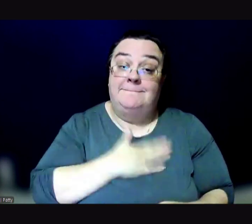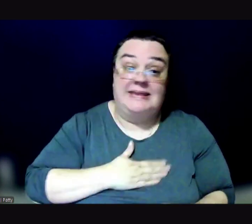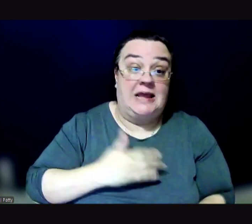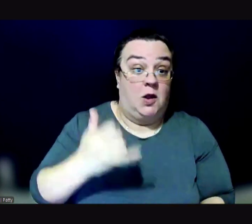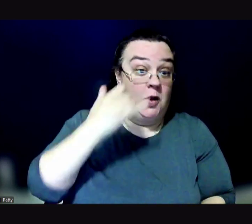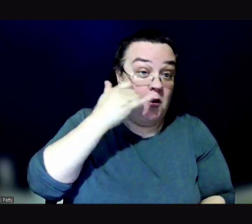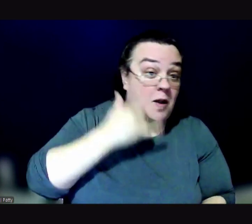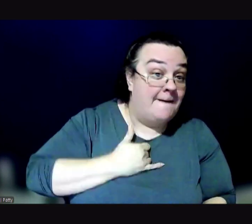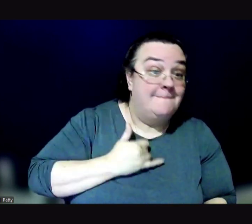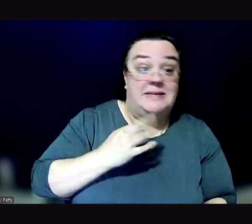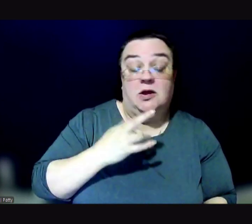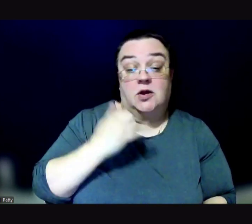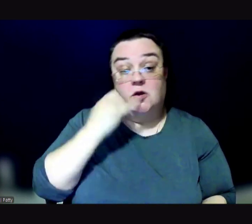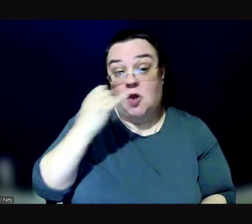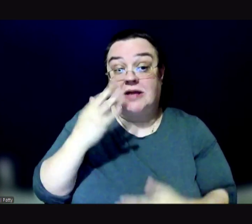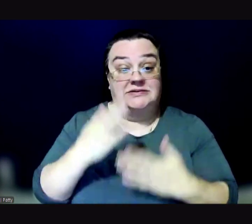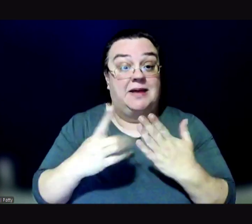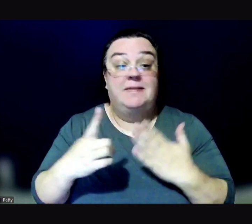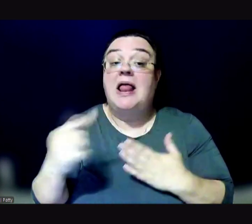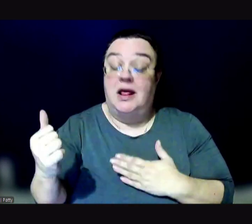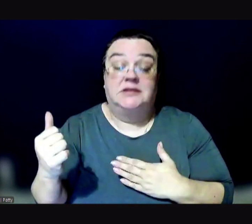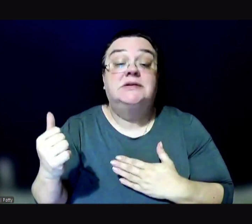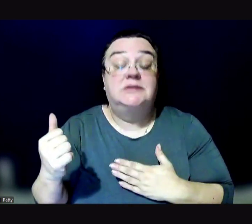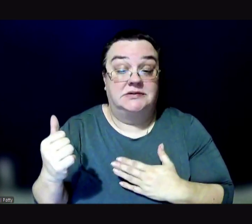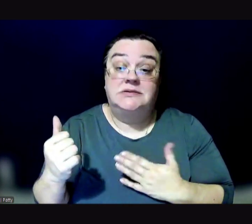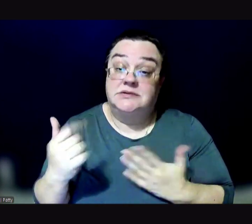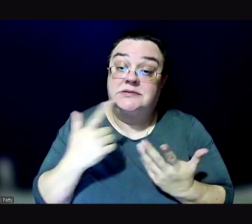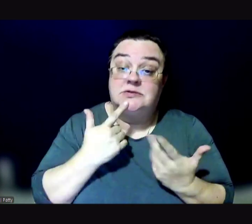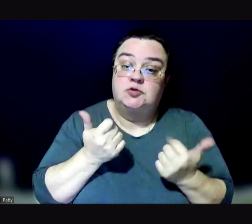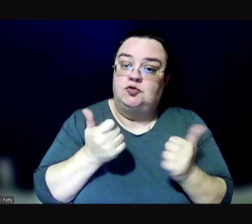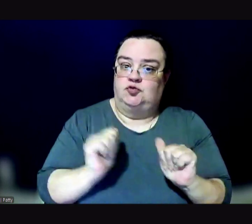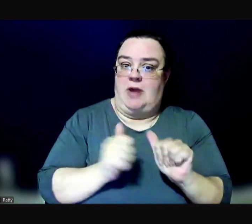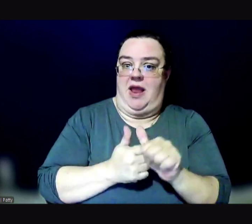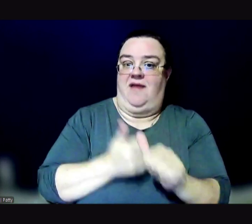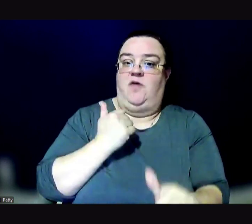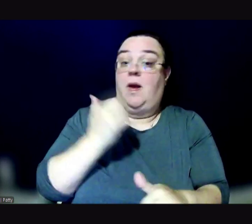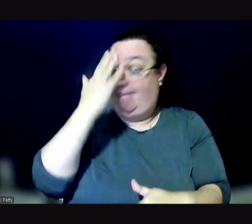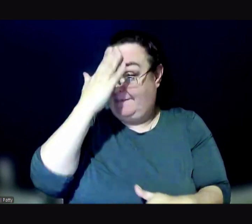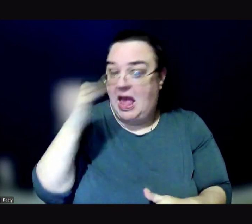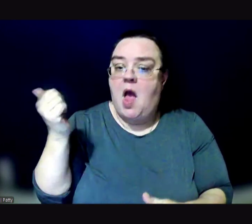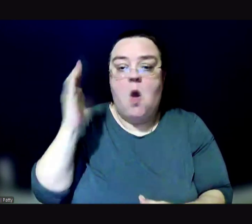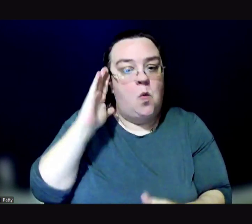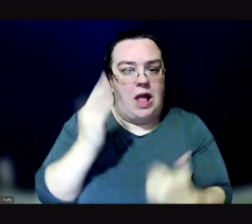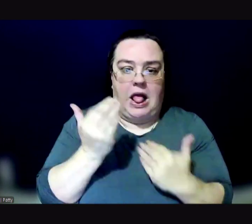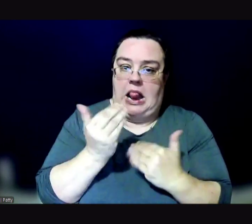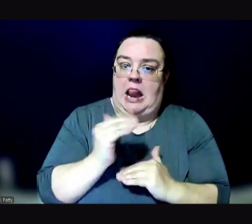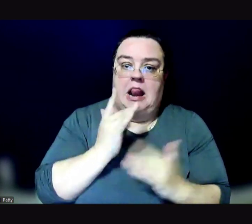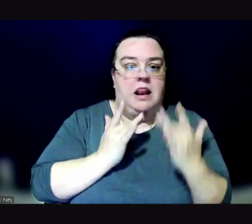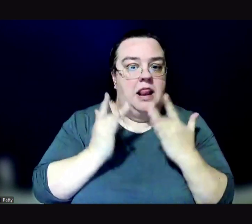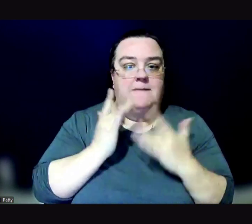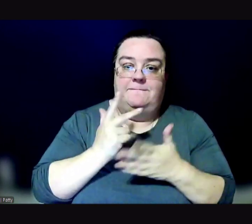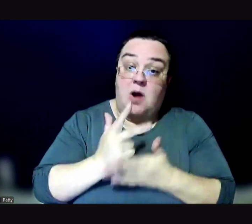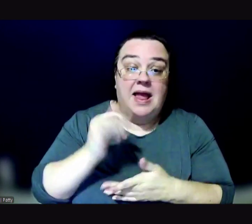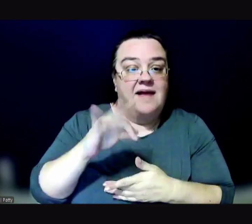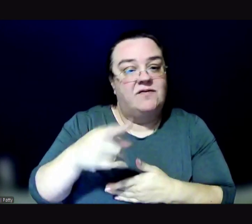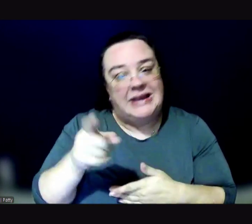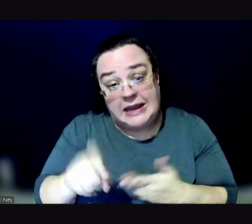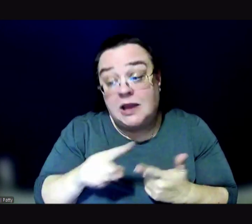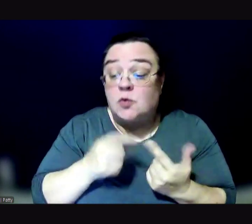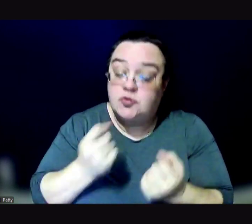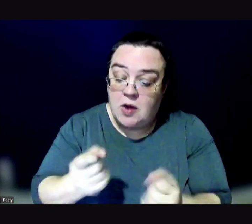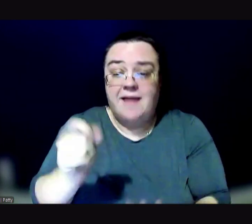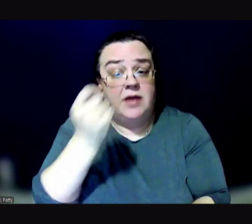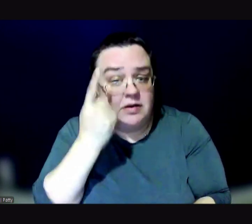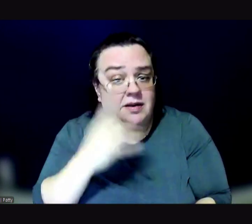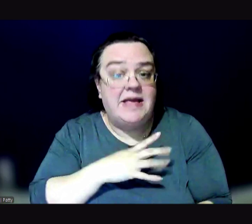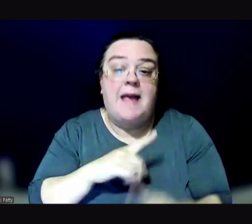call someone else and try to avoid, because there will be very limited parking. If you do need to drive, you need to drive. If you don't,